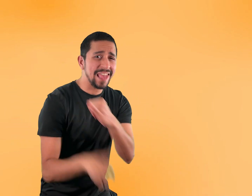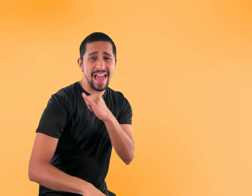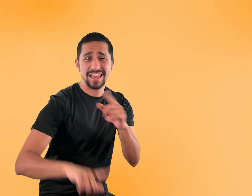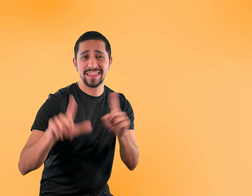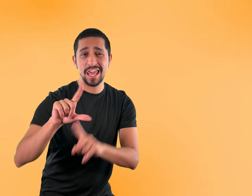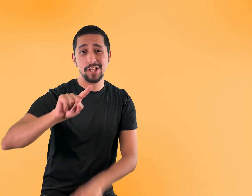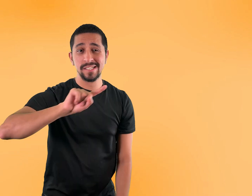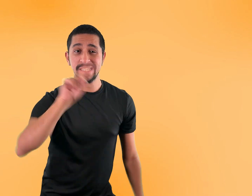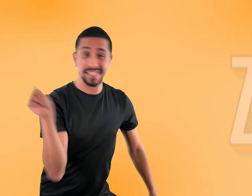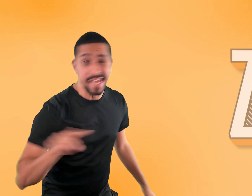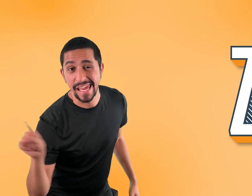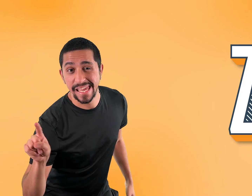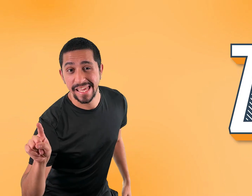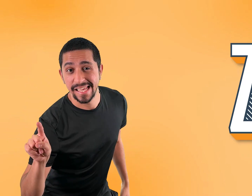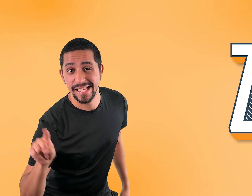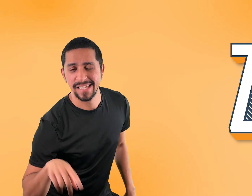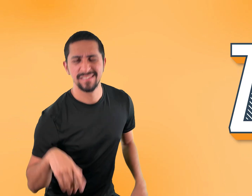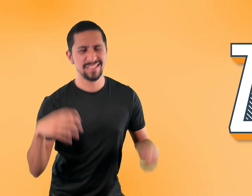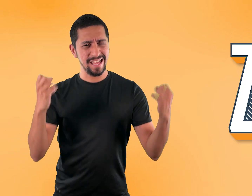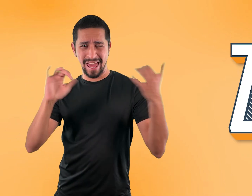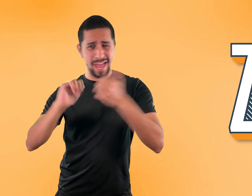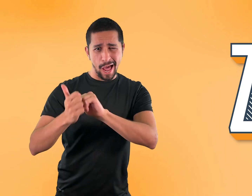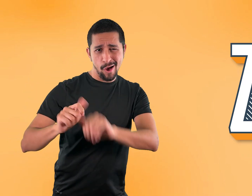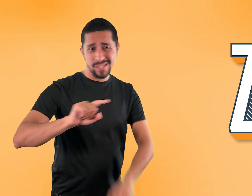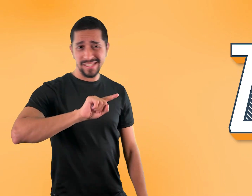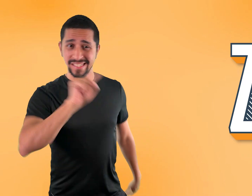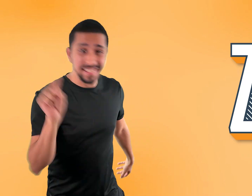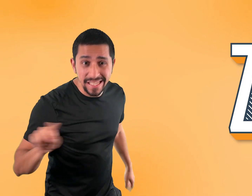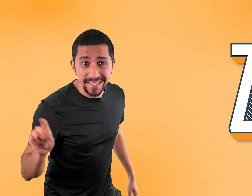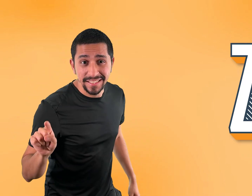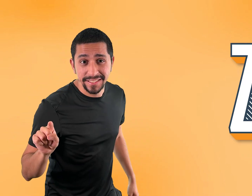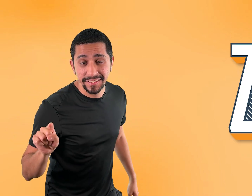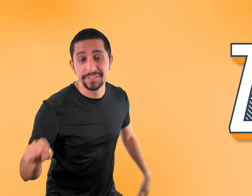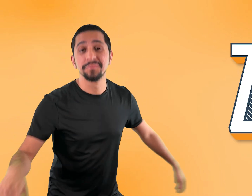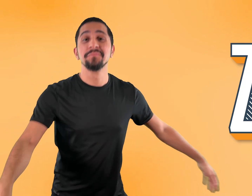Finally, the letter Z. How do you sign Z?